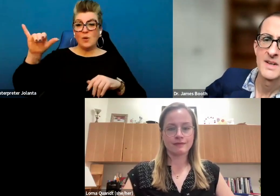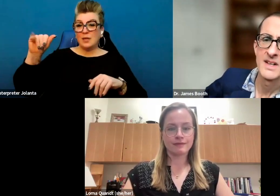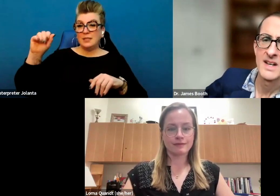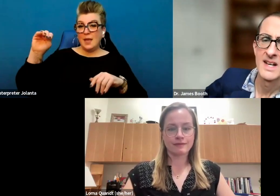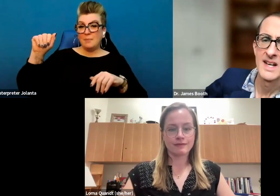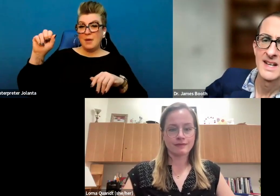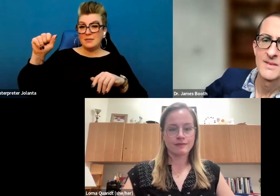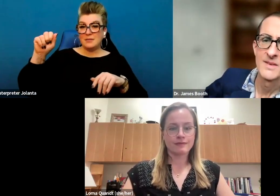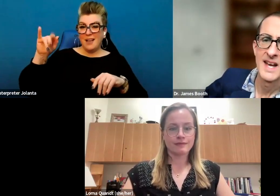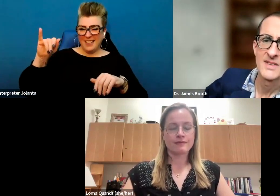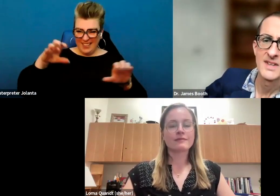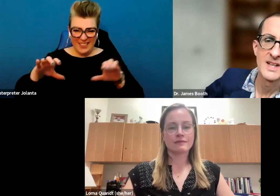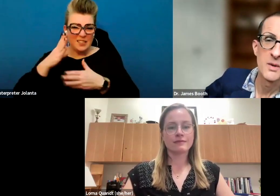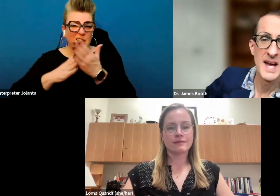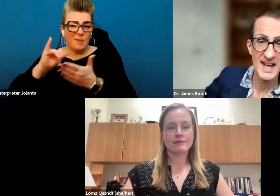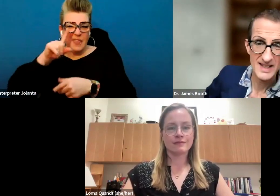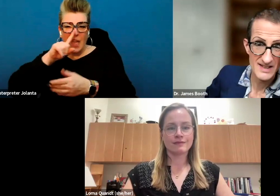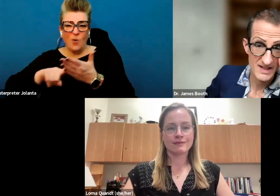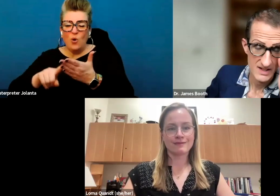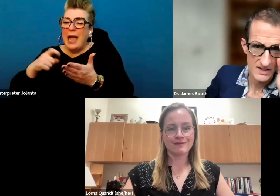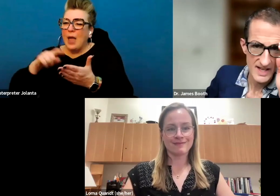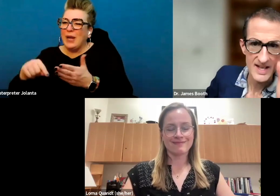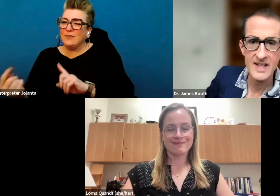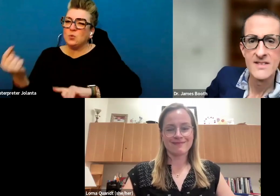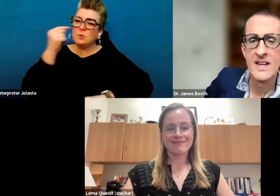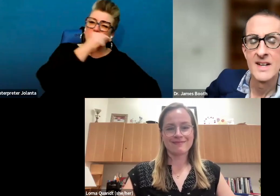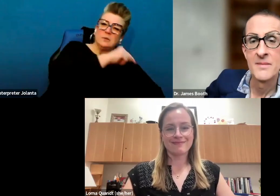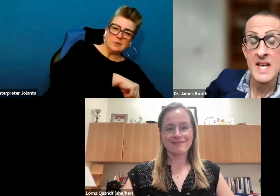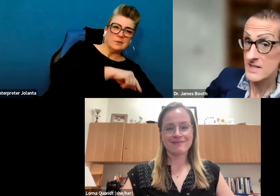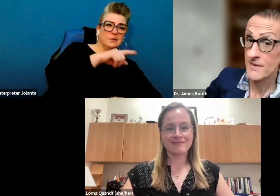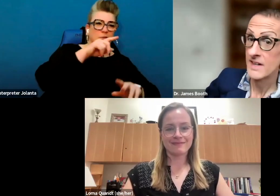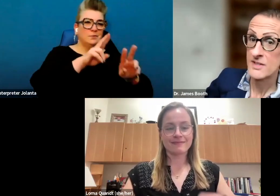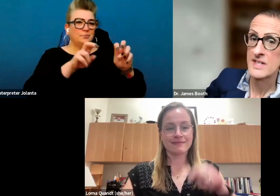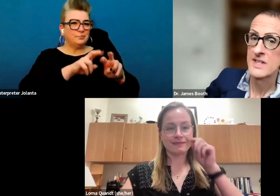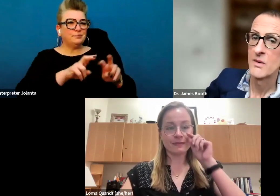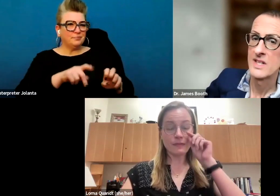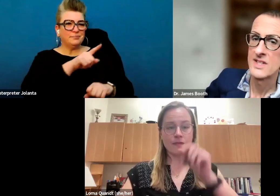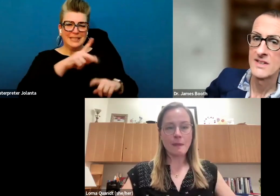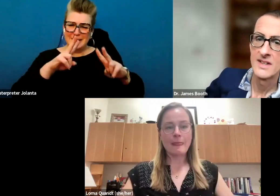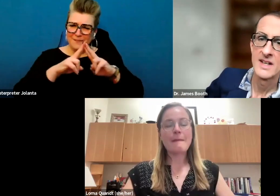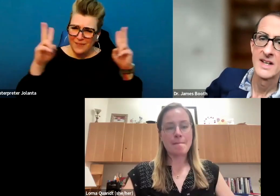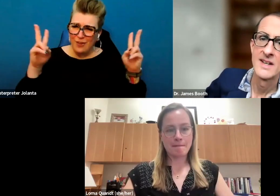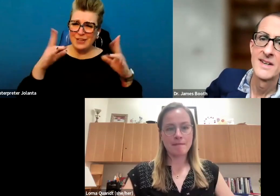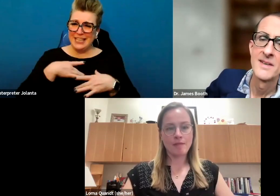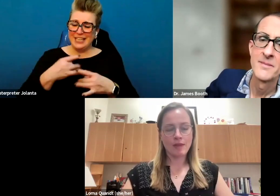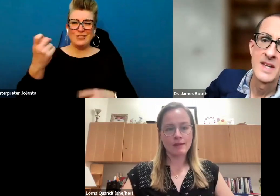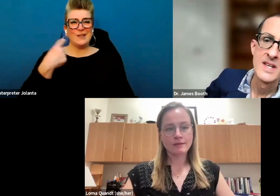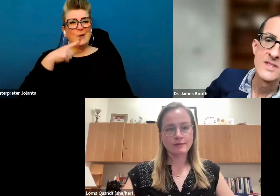some of that work. I would have to like go back and look at it. It's a very interesting question.